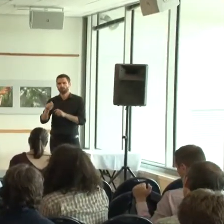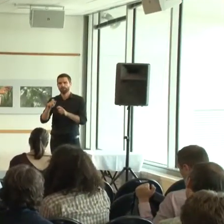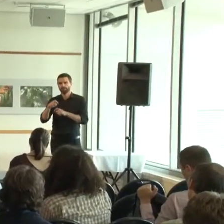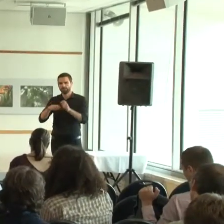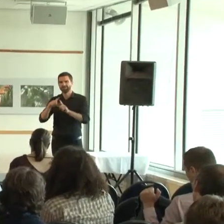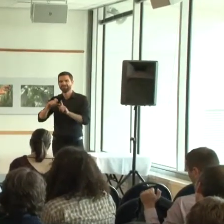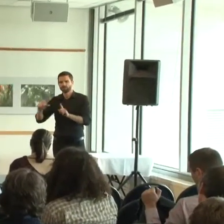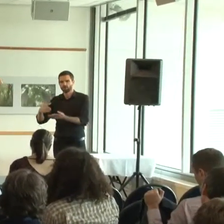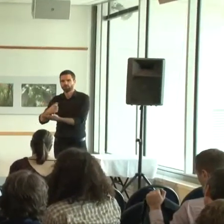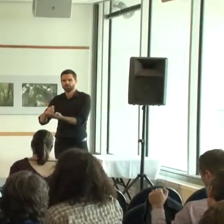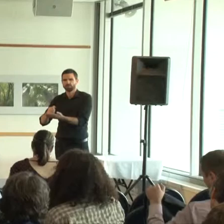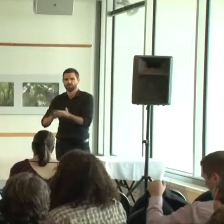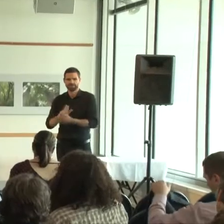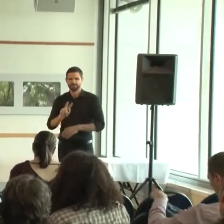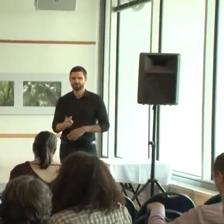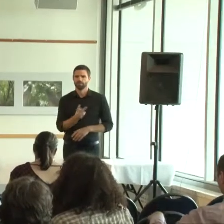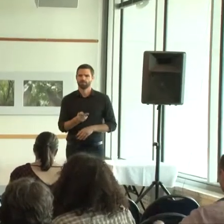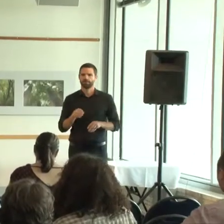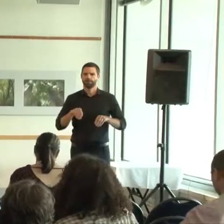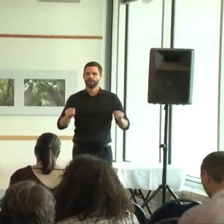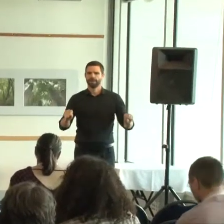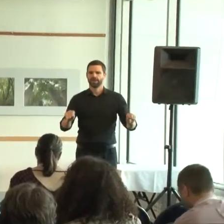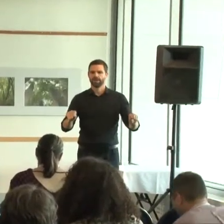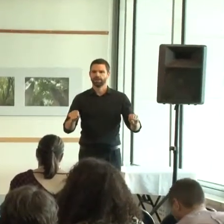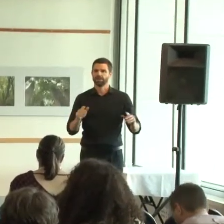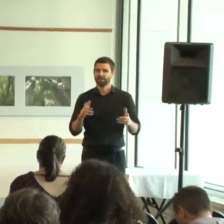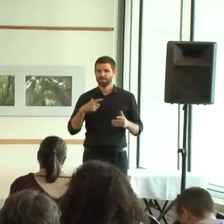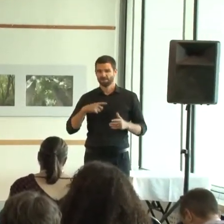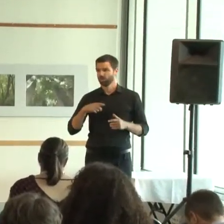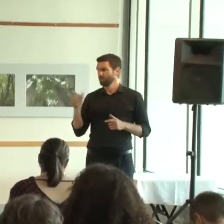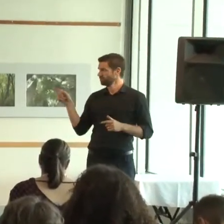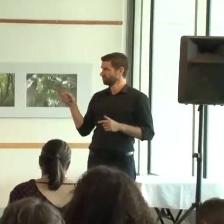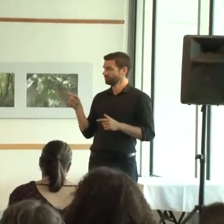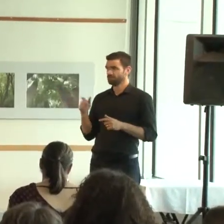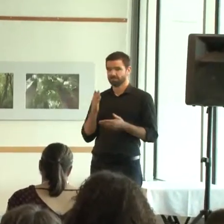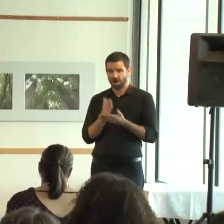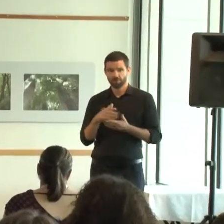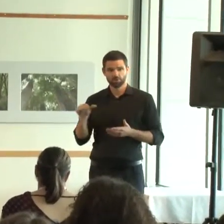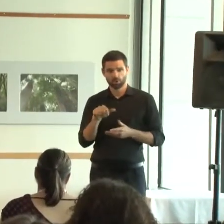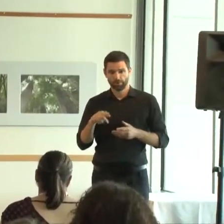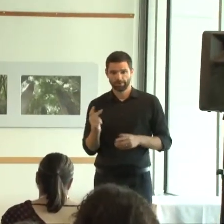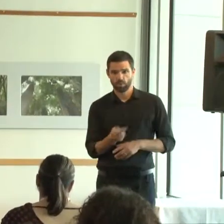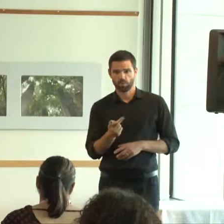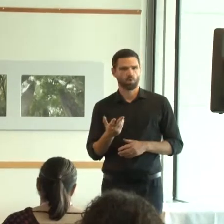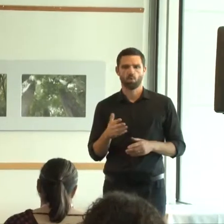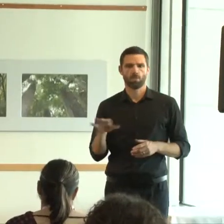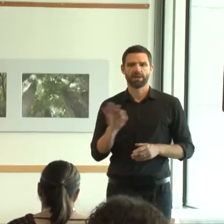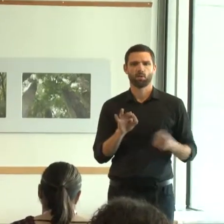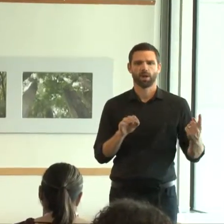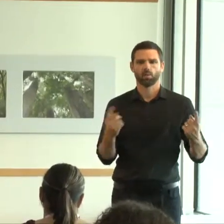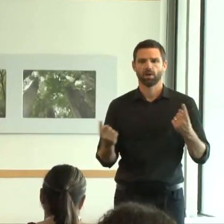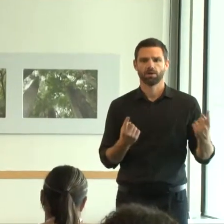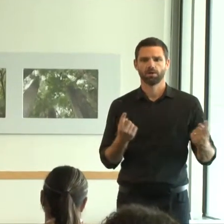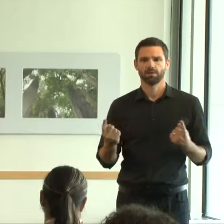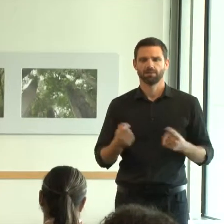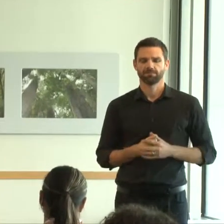preservation side of things. And that's the kind of question that we're really posing. I guess. At this stage, because of the scale of it, and because it's unlikely we'll